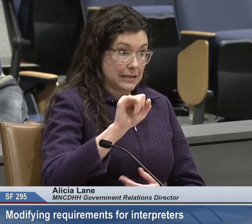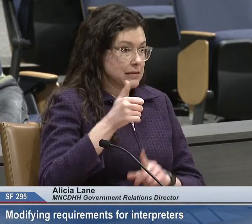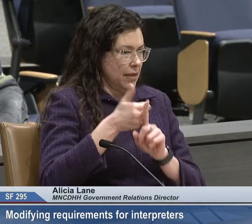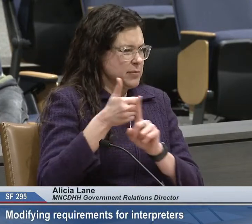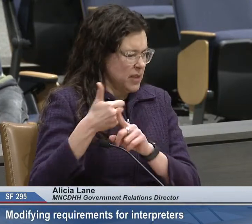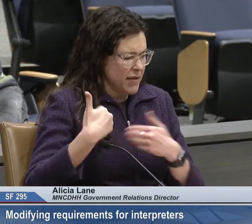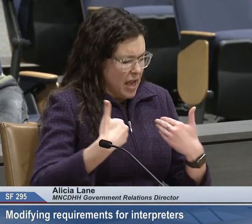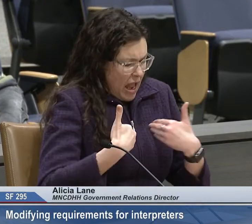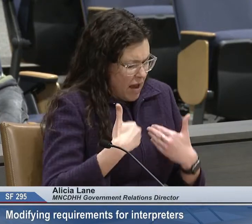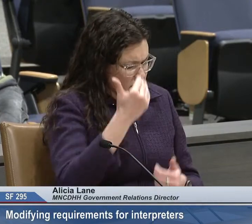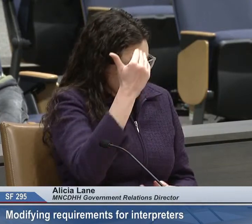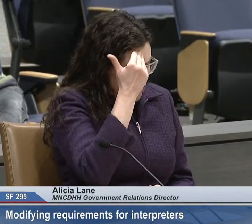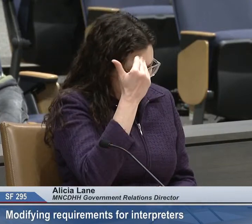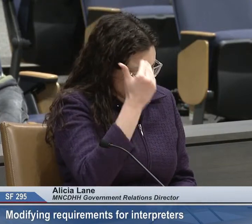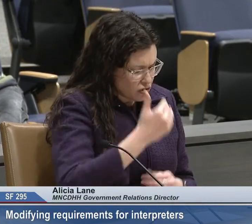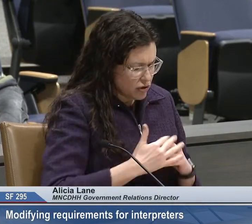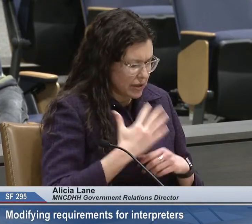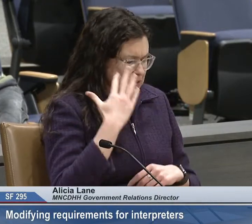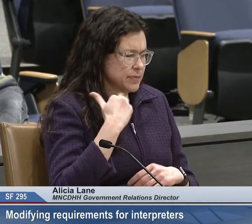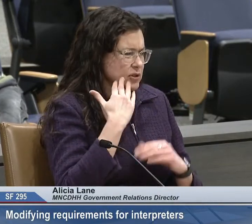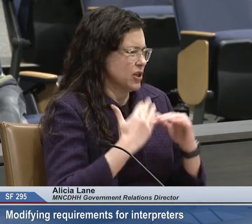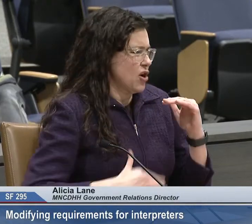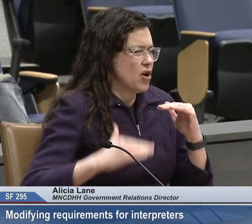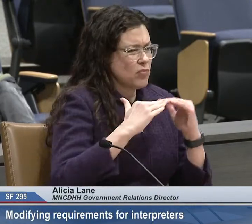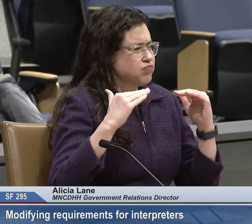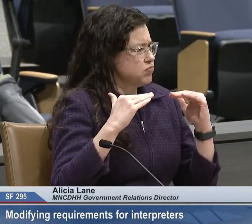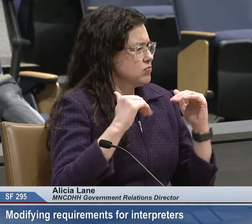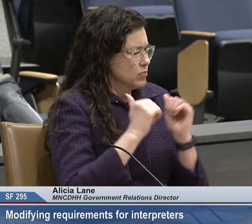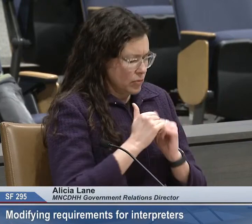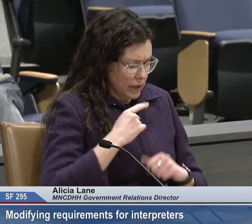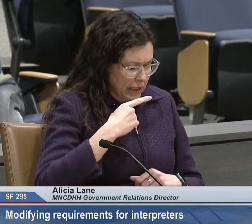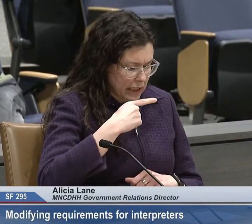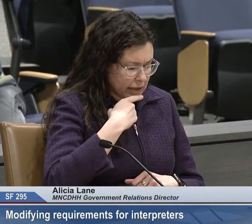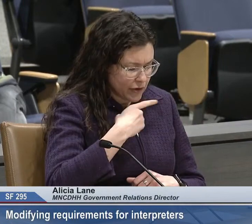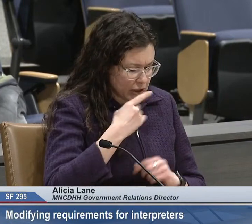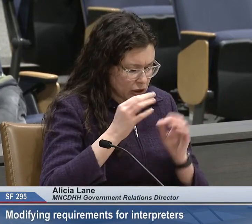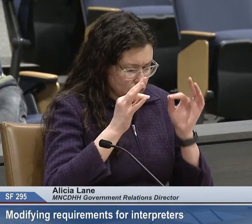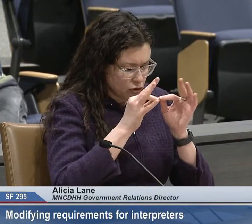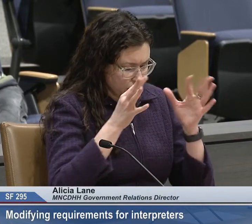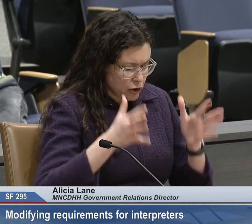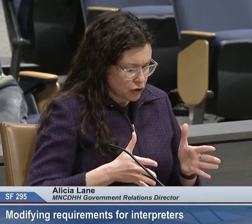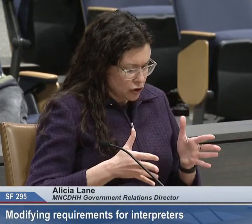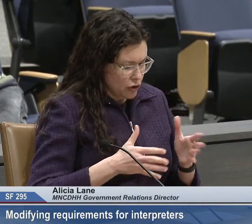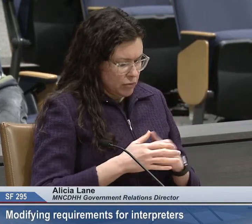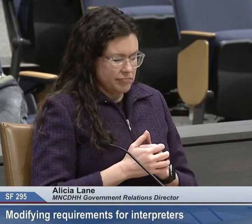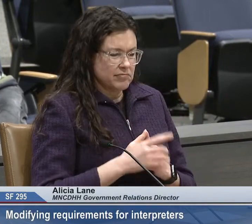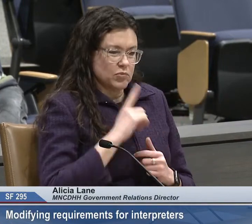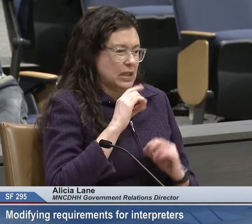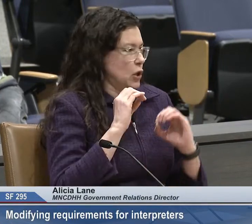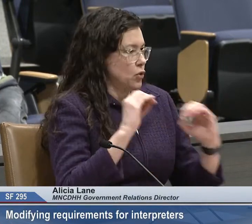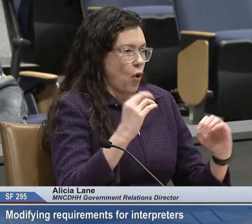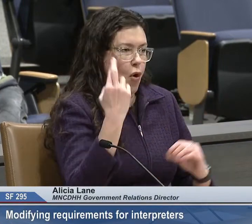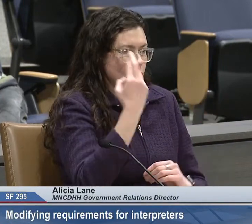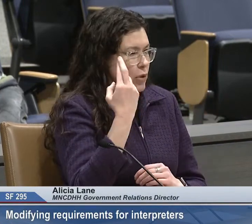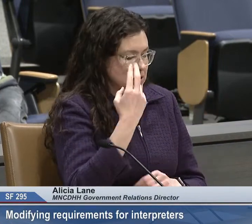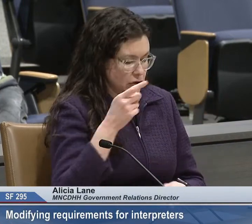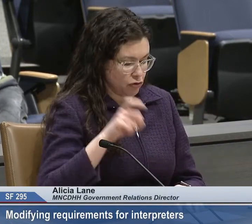CDIs have knowledge and experience on par with hearing interpreters. And there's no reason